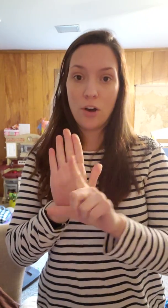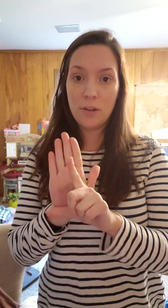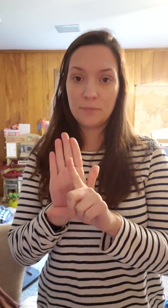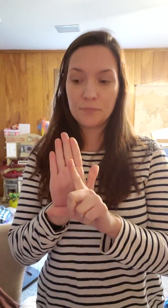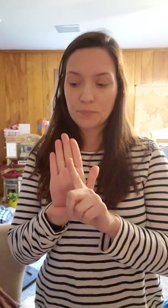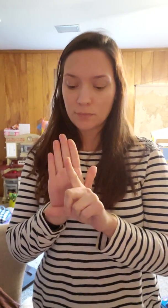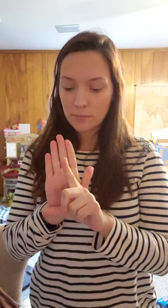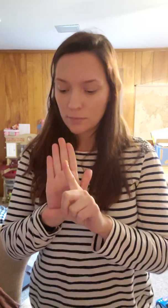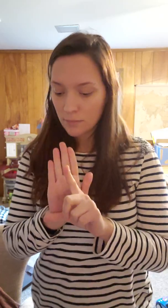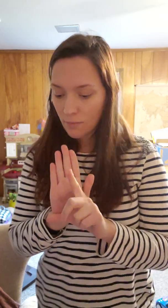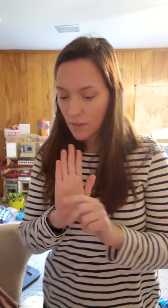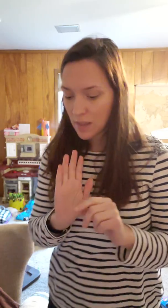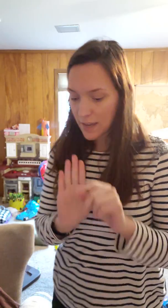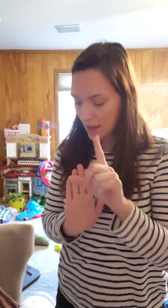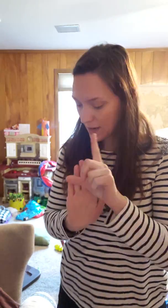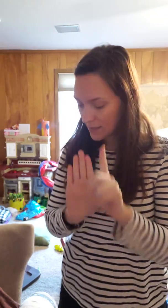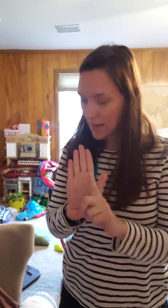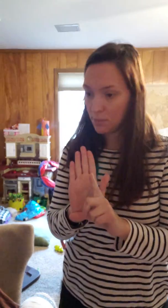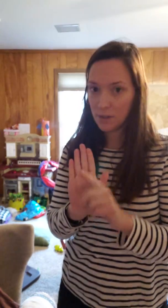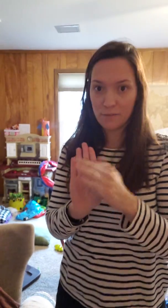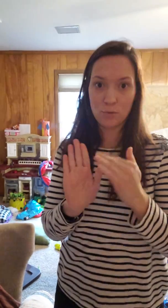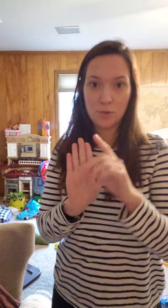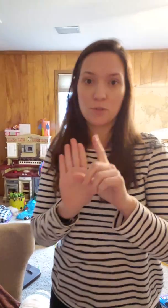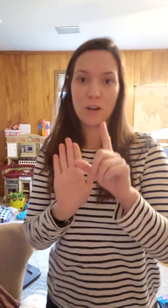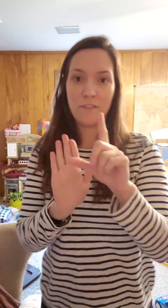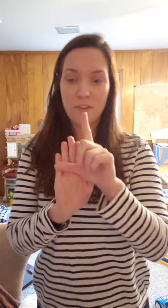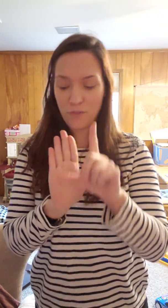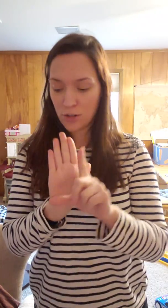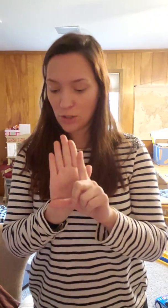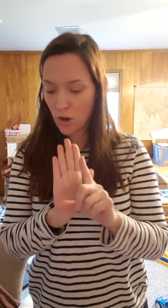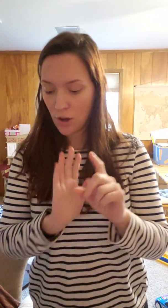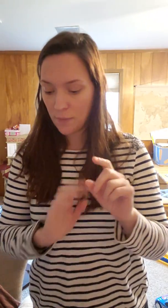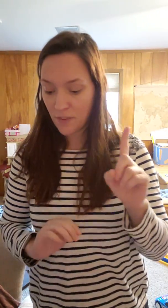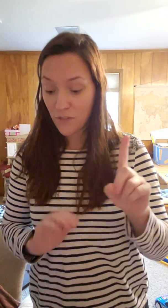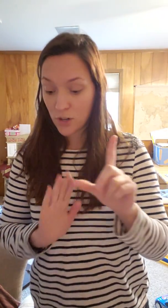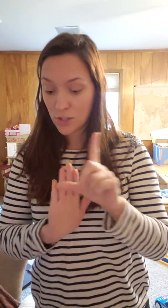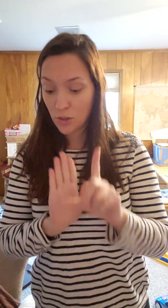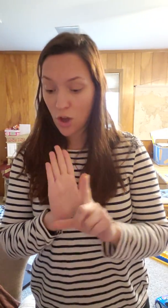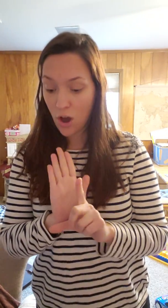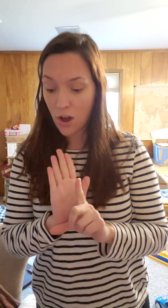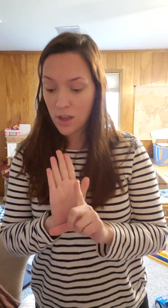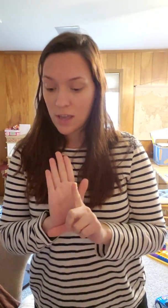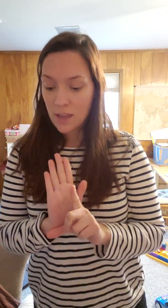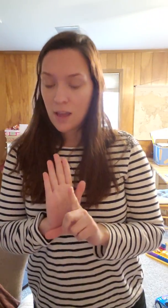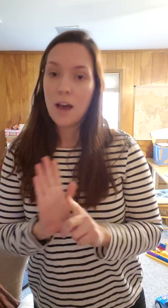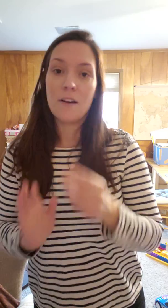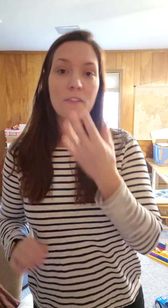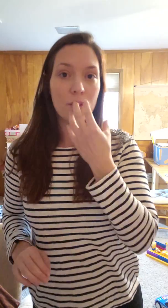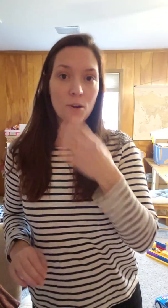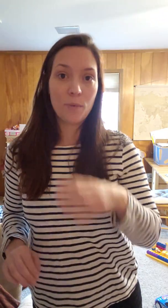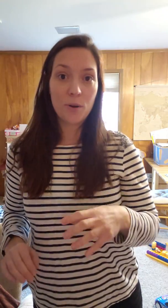like a tablet of rules or whatever the first law the first law of thermo